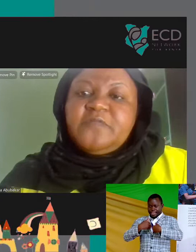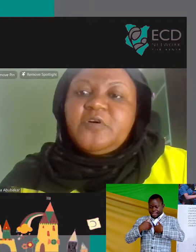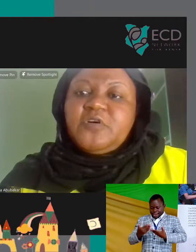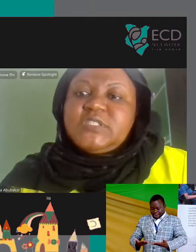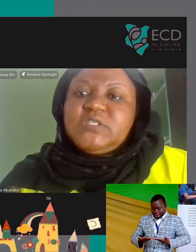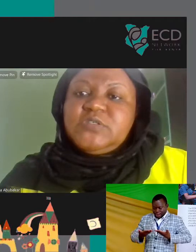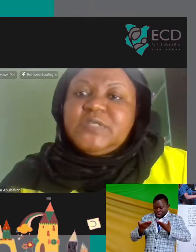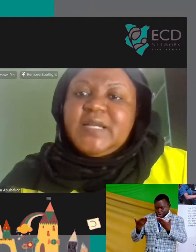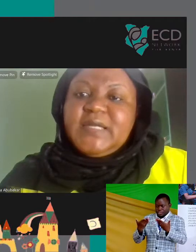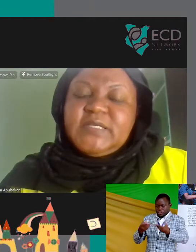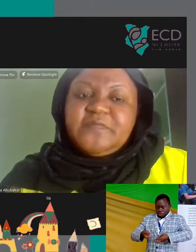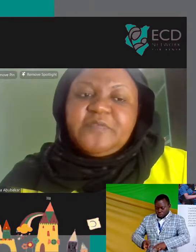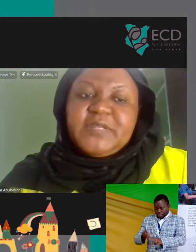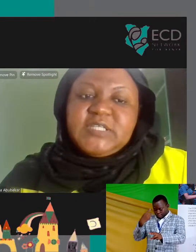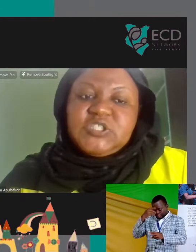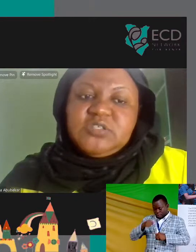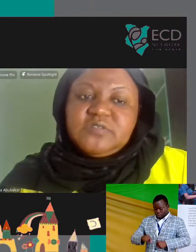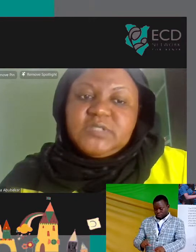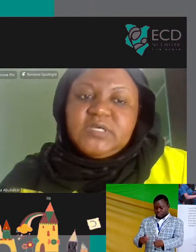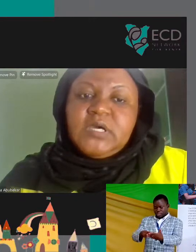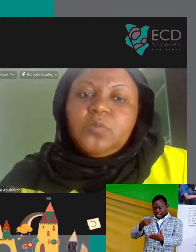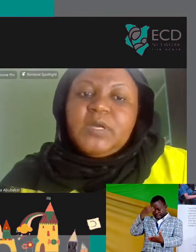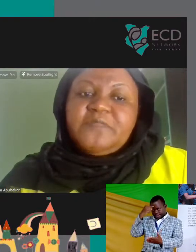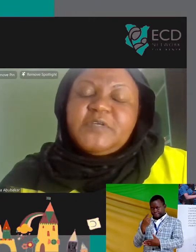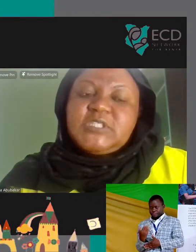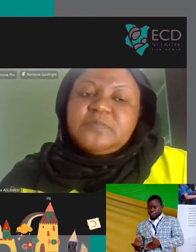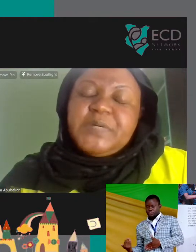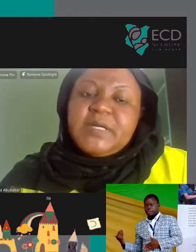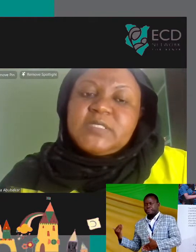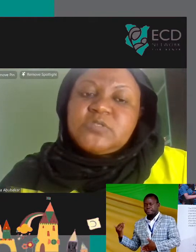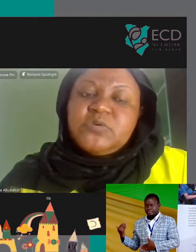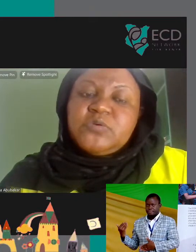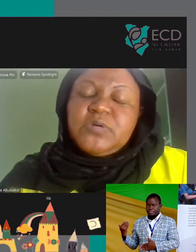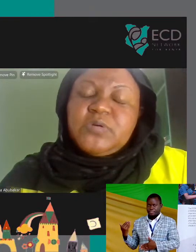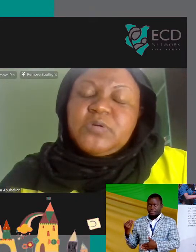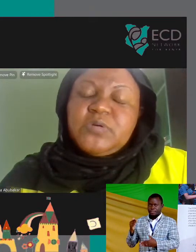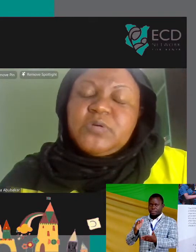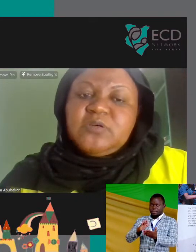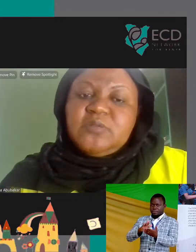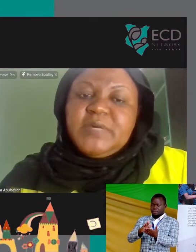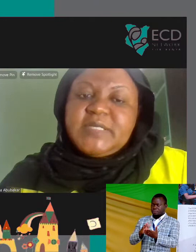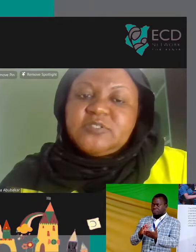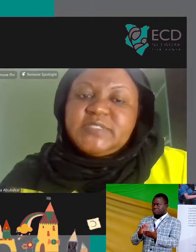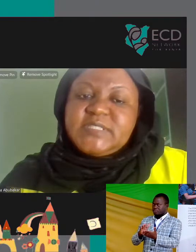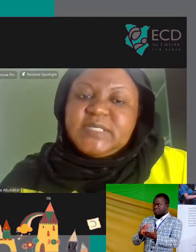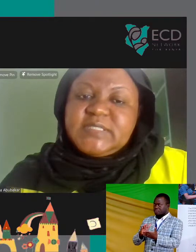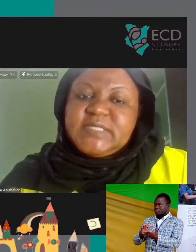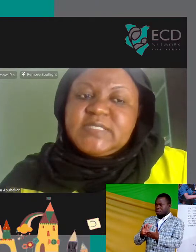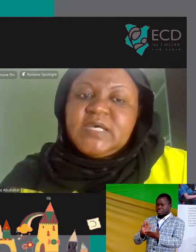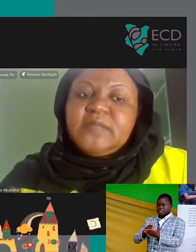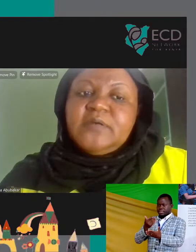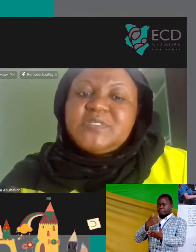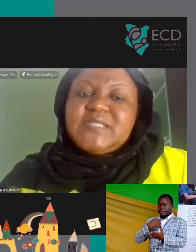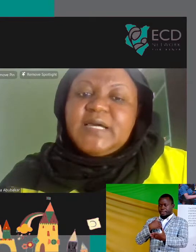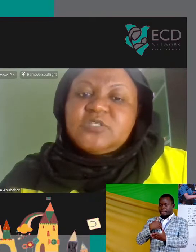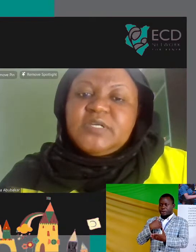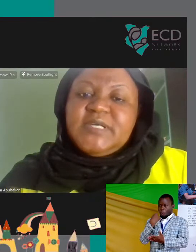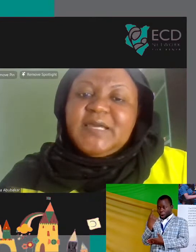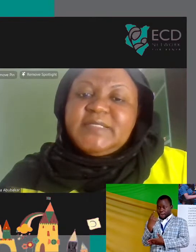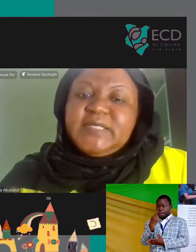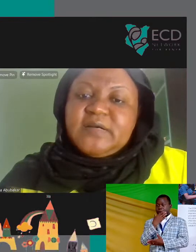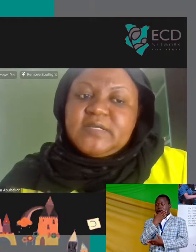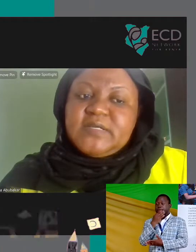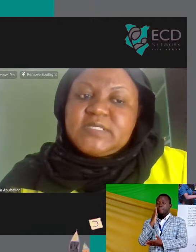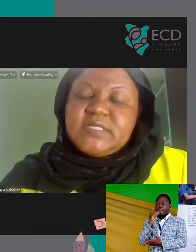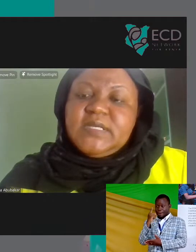opportunities for continued learning for their children. While for parents who reported single marital status, there was actually